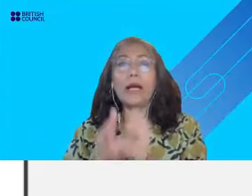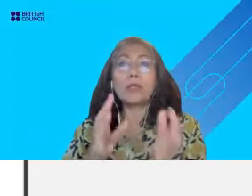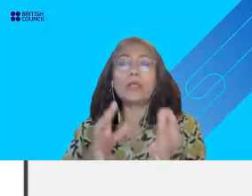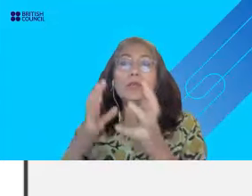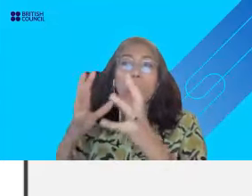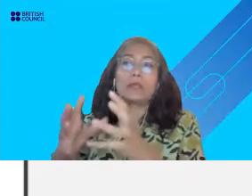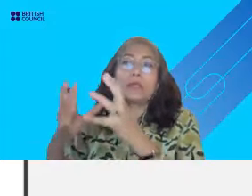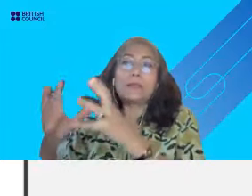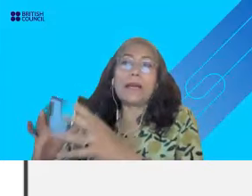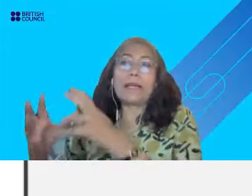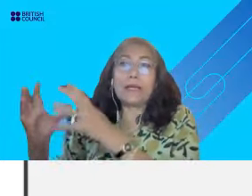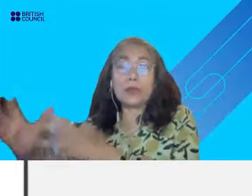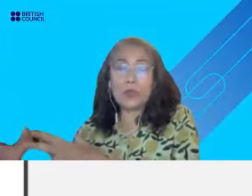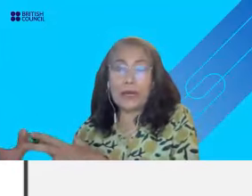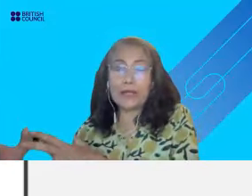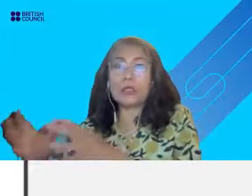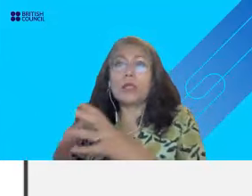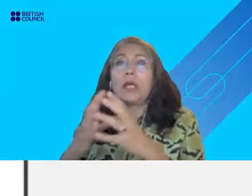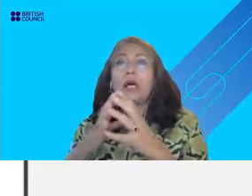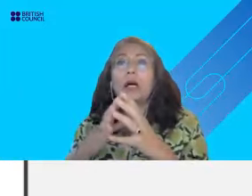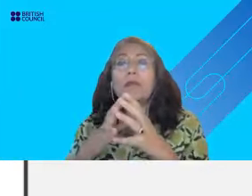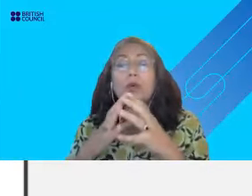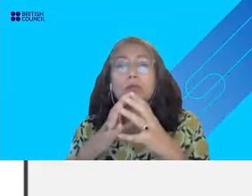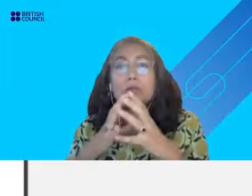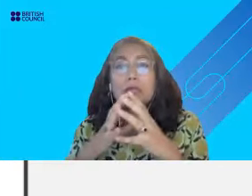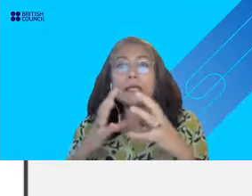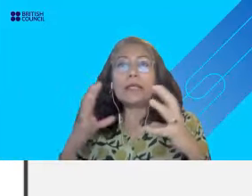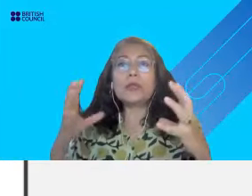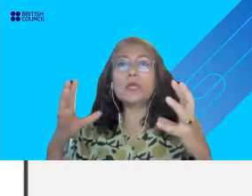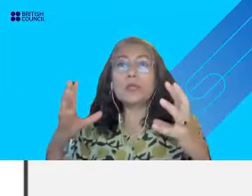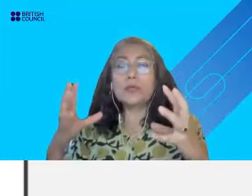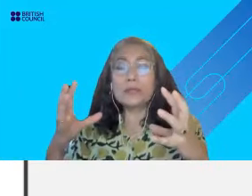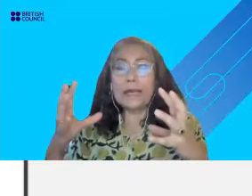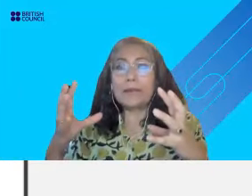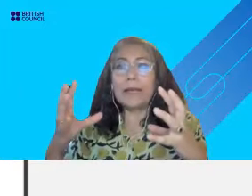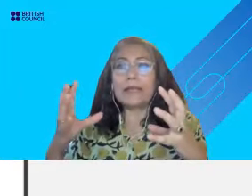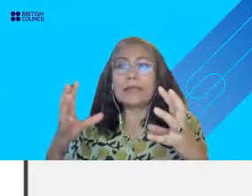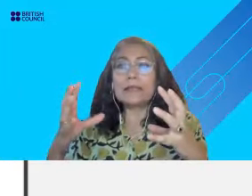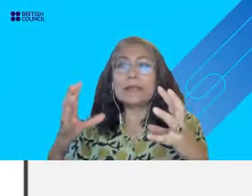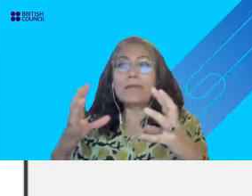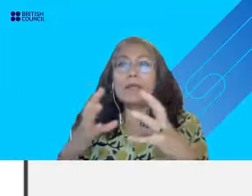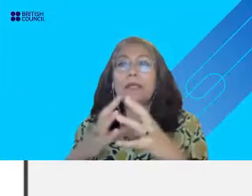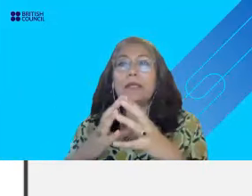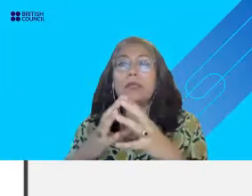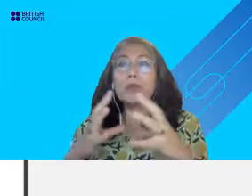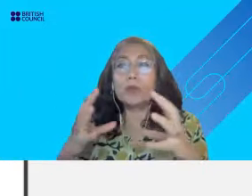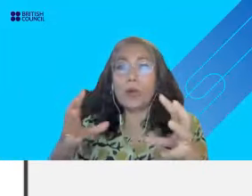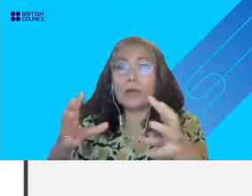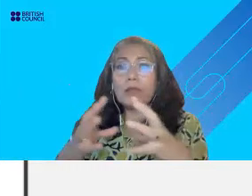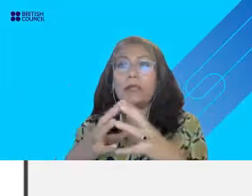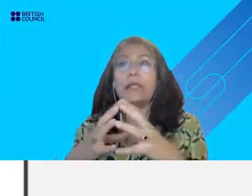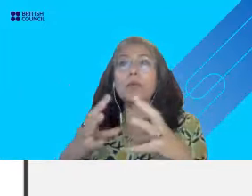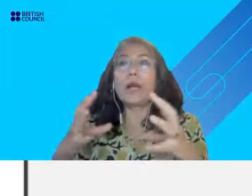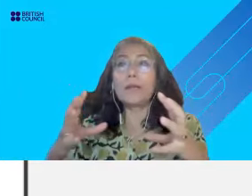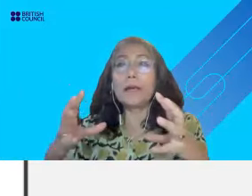on how they've put this plan into action. They also need to think of a timeline. Is this something they can do in